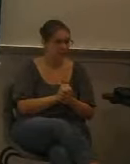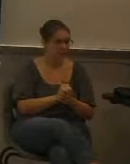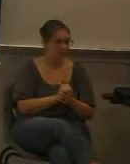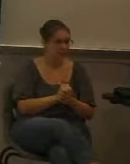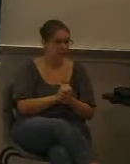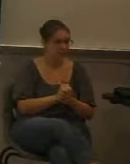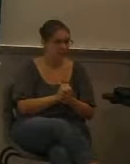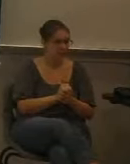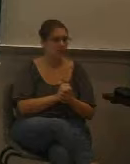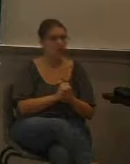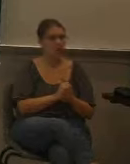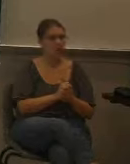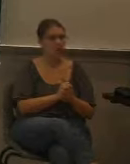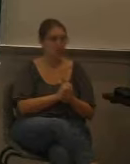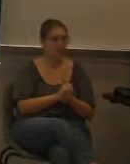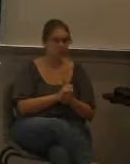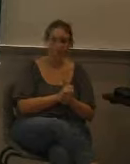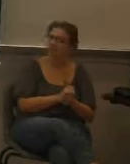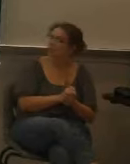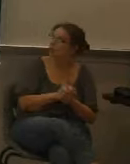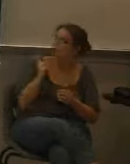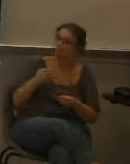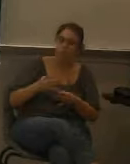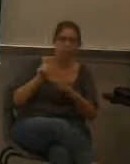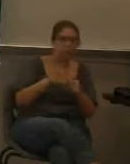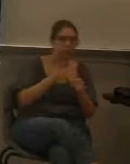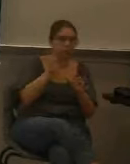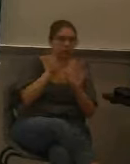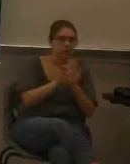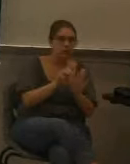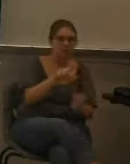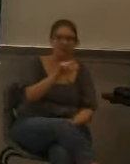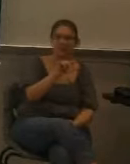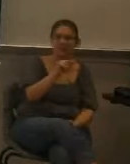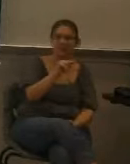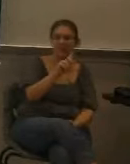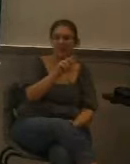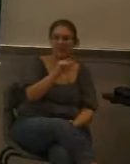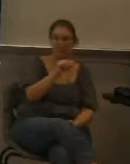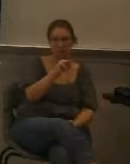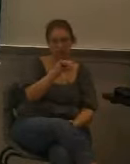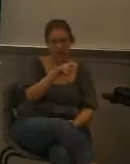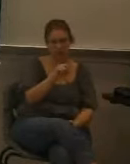image that I put up, the first image, which was Lindemann's trophic